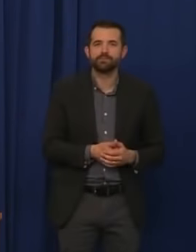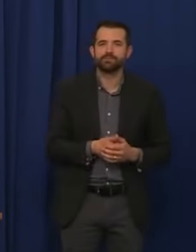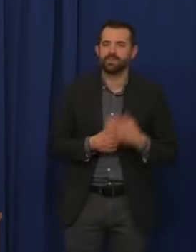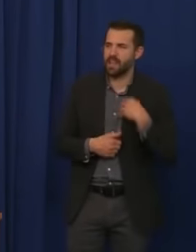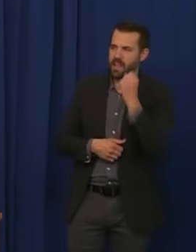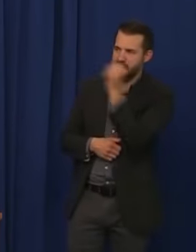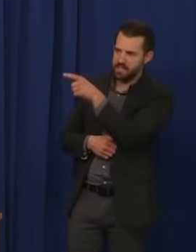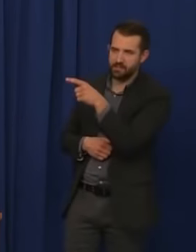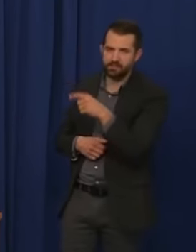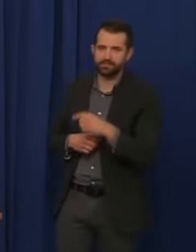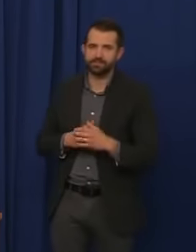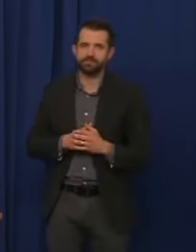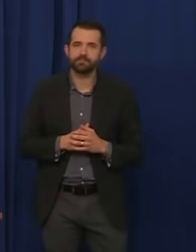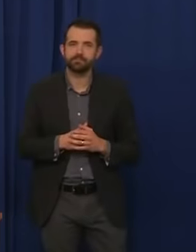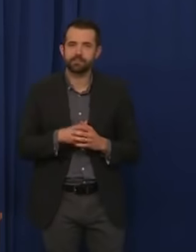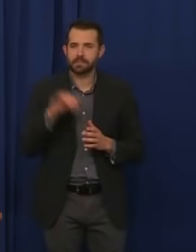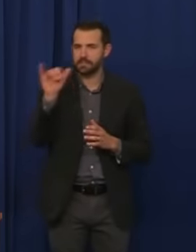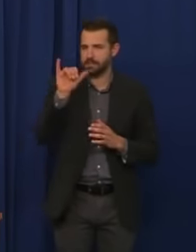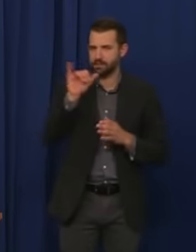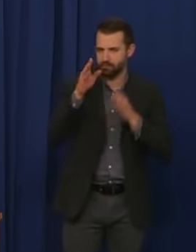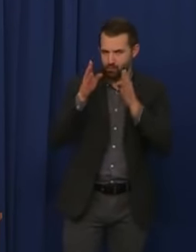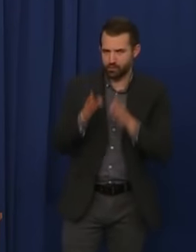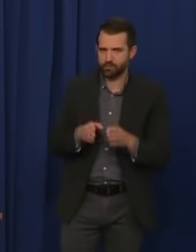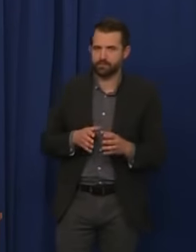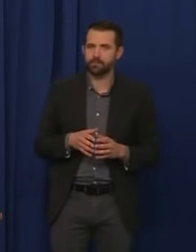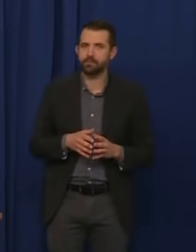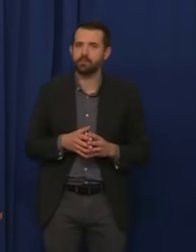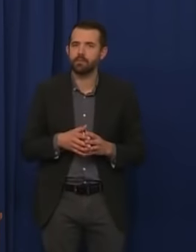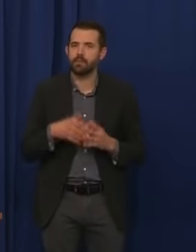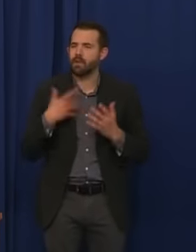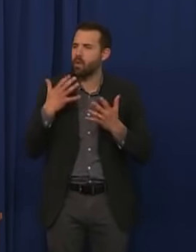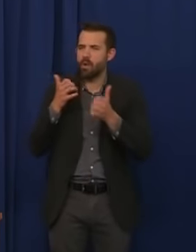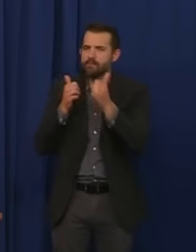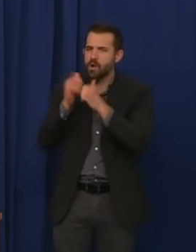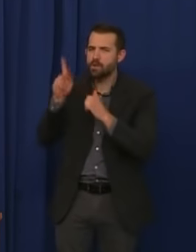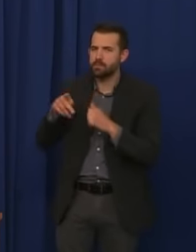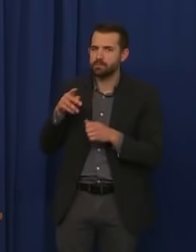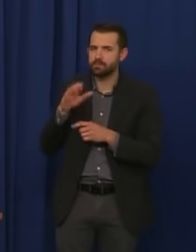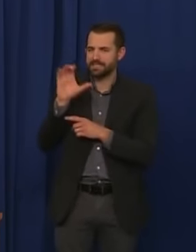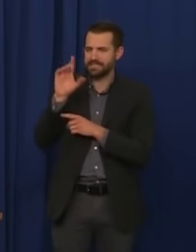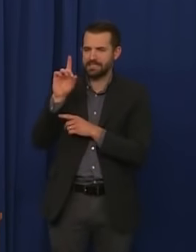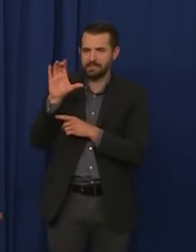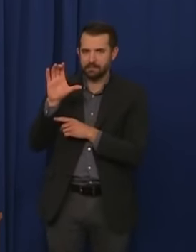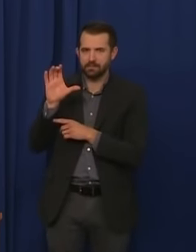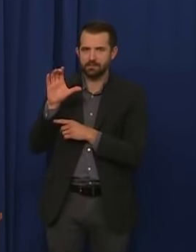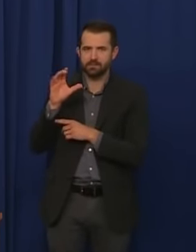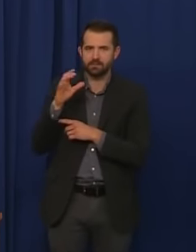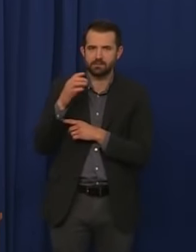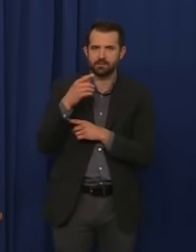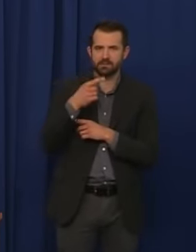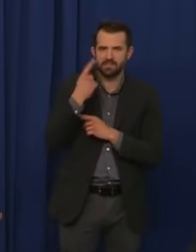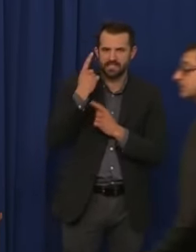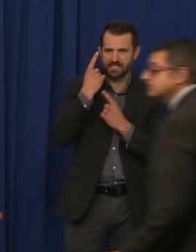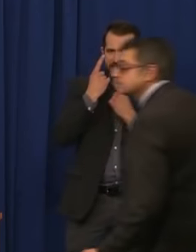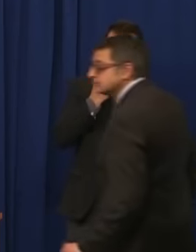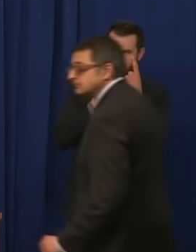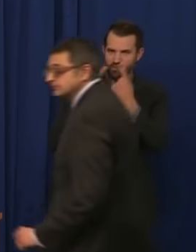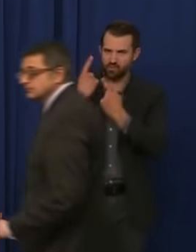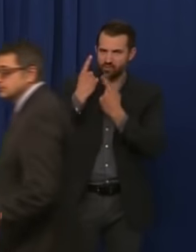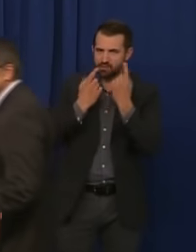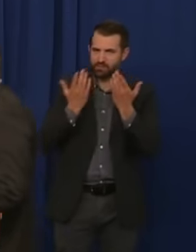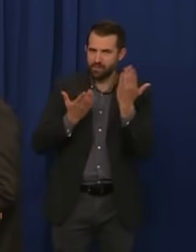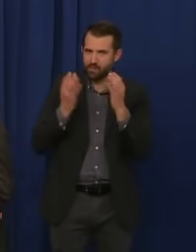Yes, thank you. I just wanted to follow up on that quickly. Has the CDC ever considered releasing more town by town data